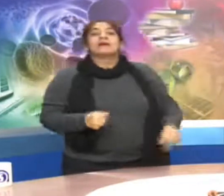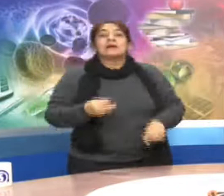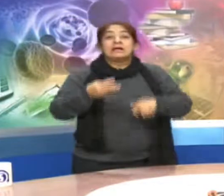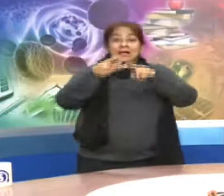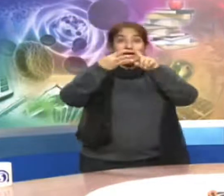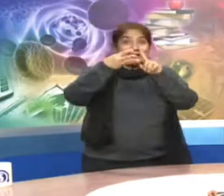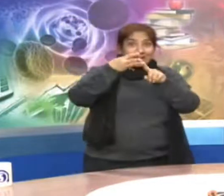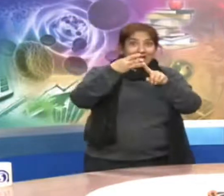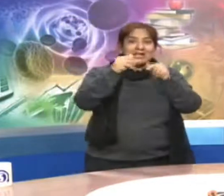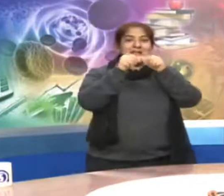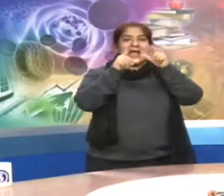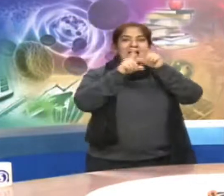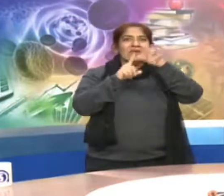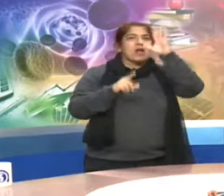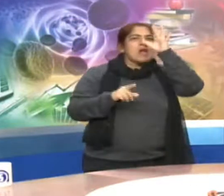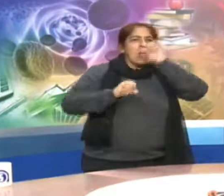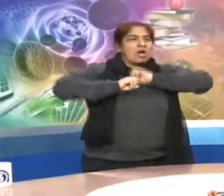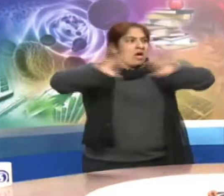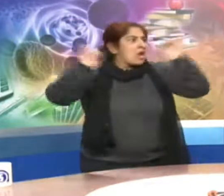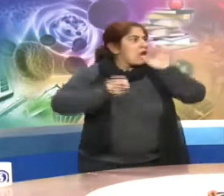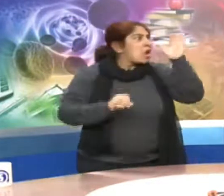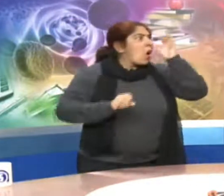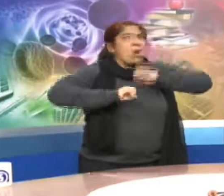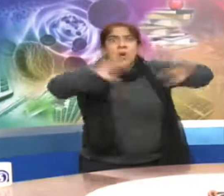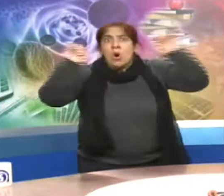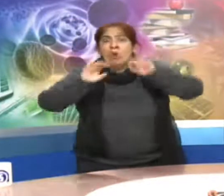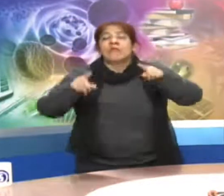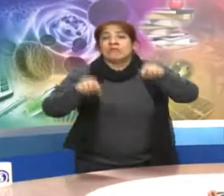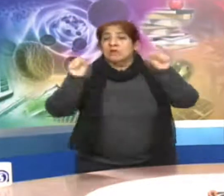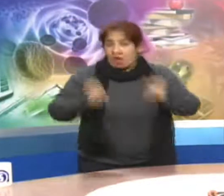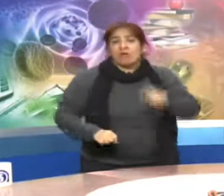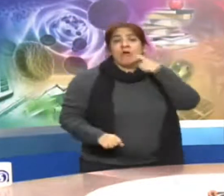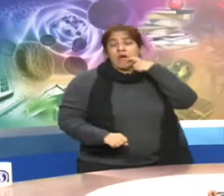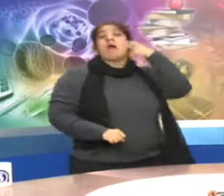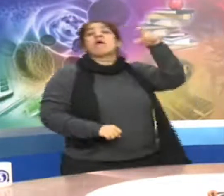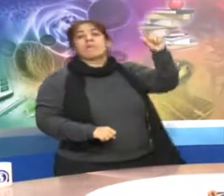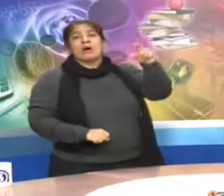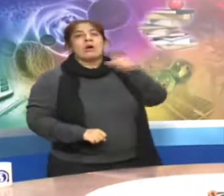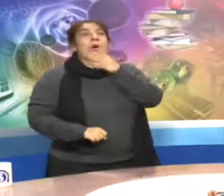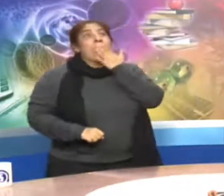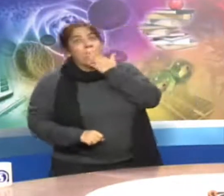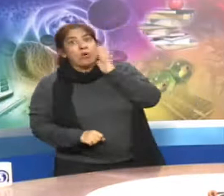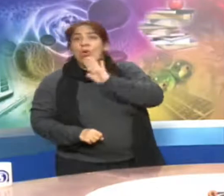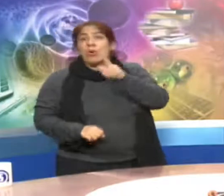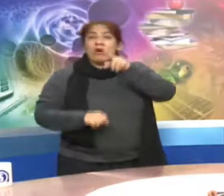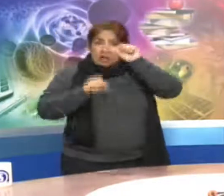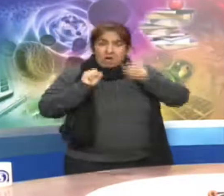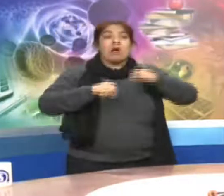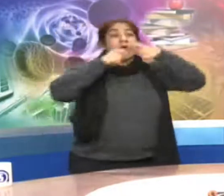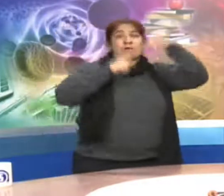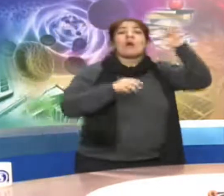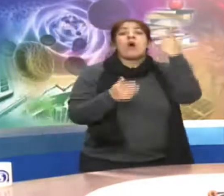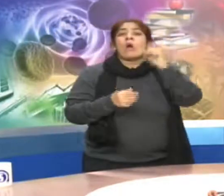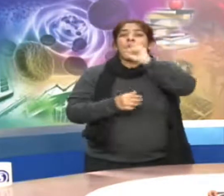defective products. Number three is false advertising.